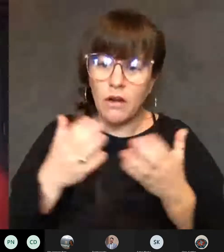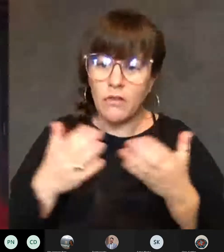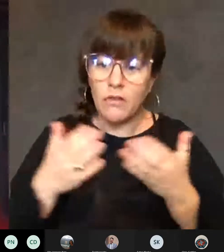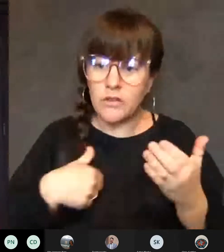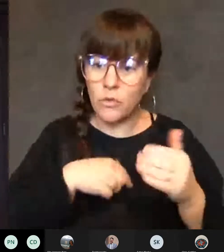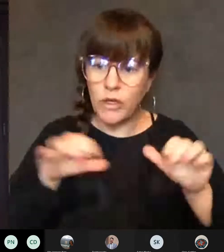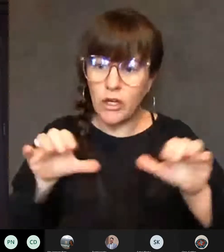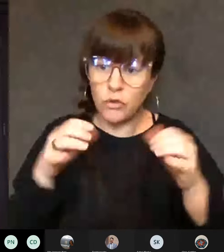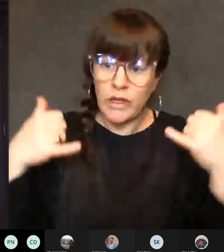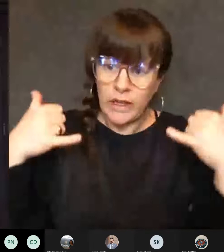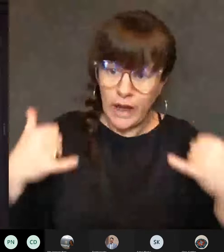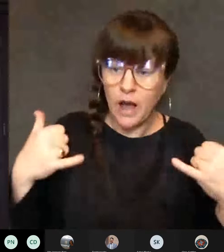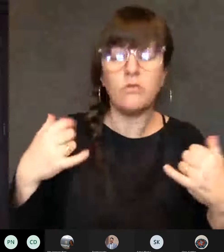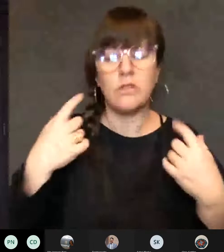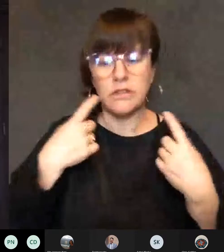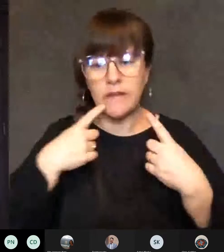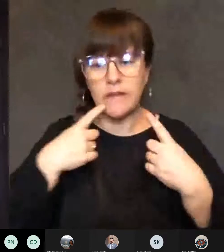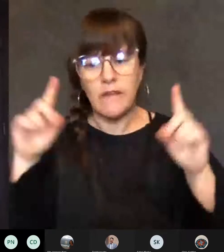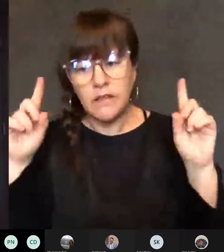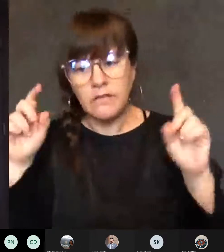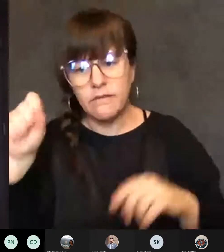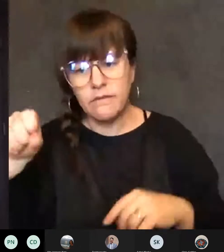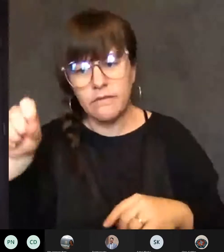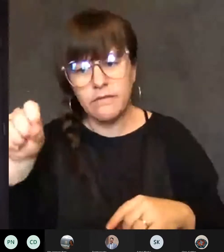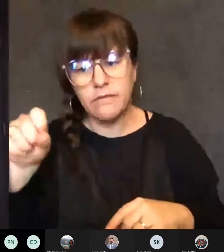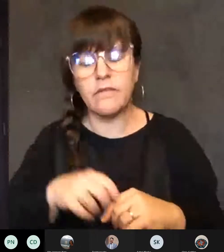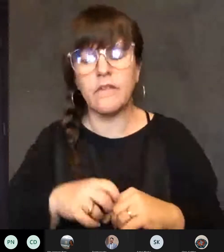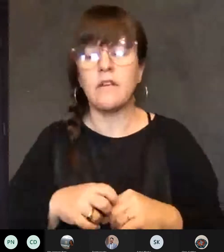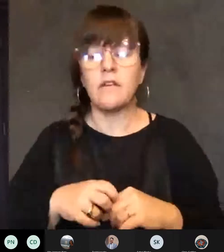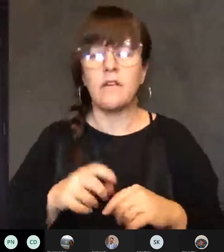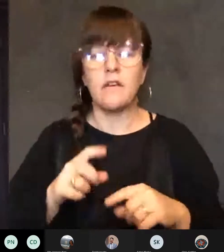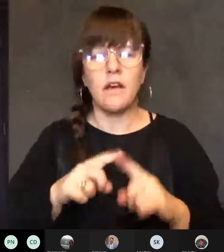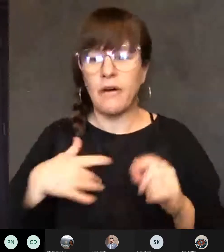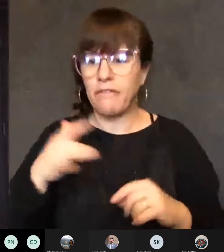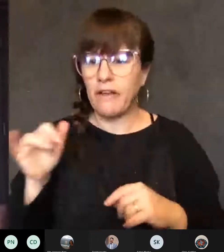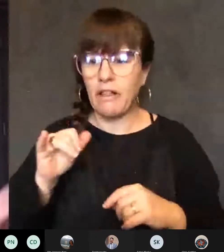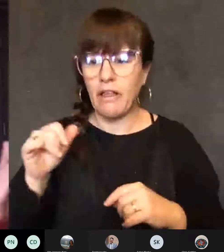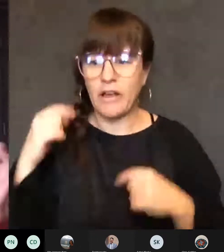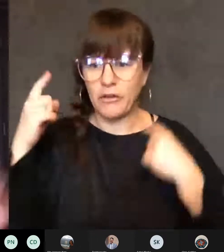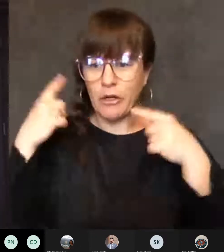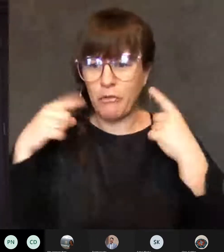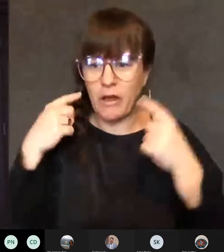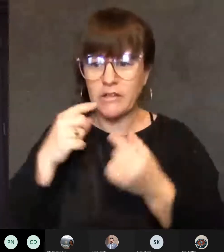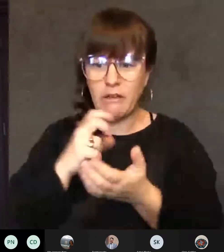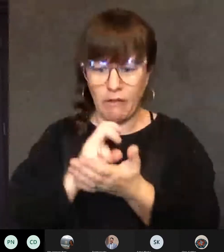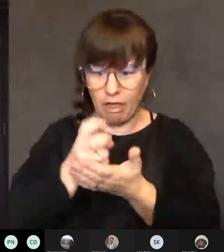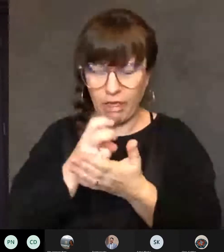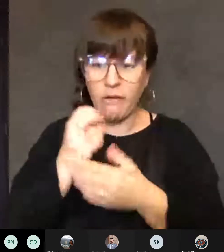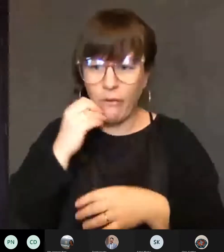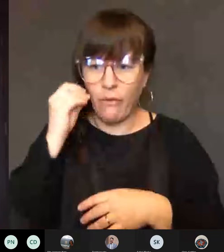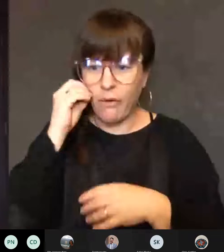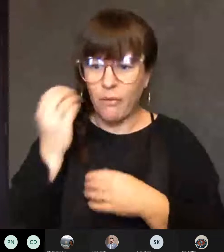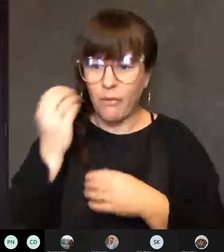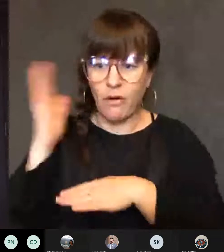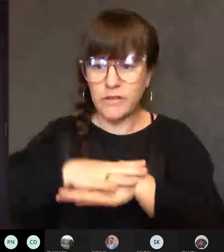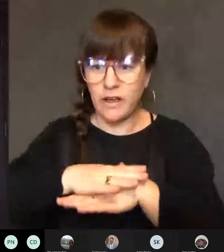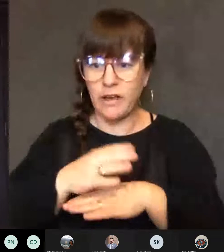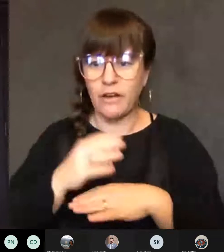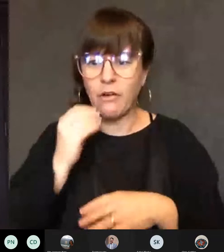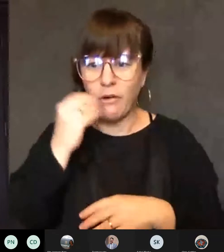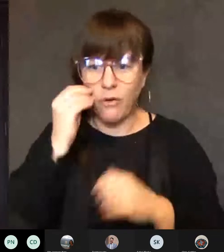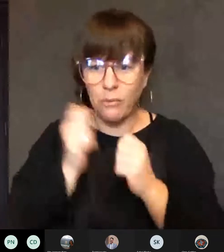very effective. It's just that you sort of feel like you're going to lose your mind if you're home by yourself all day long, or you're home with your kids all day long. That might be even way